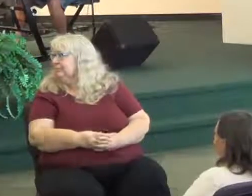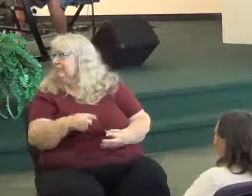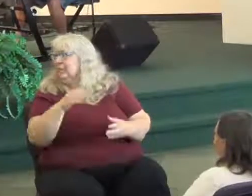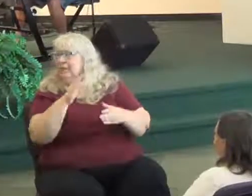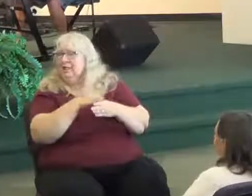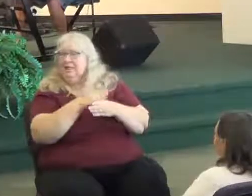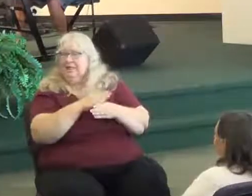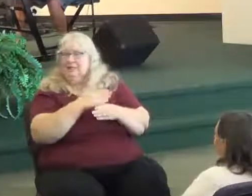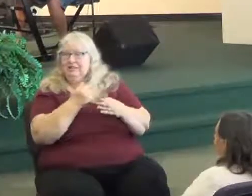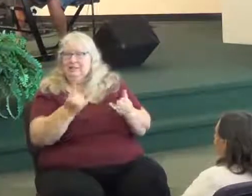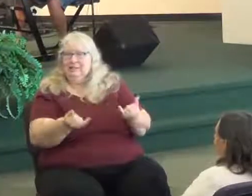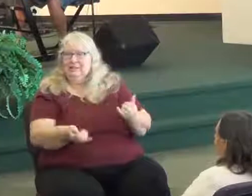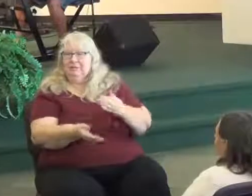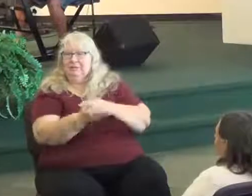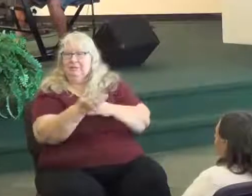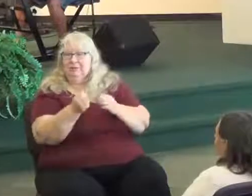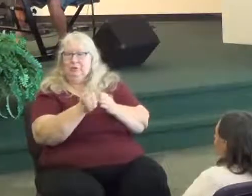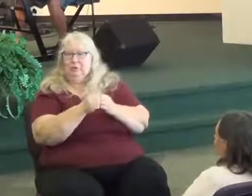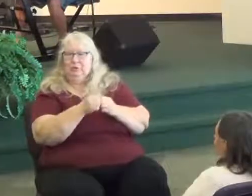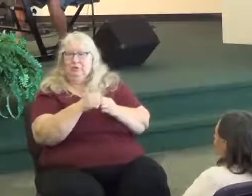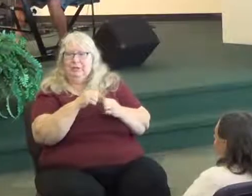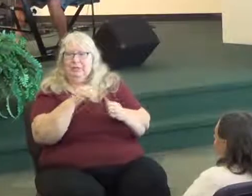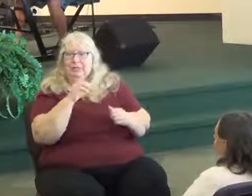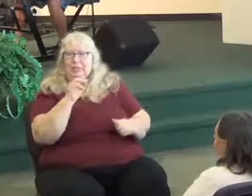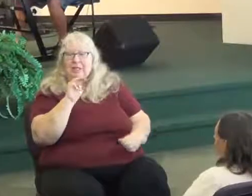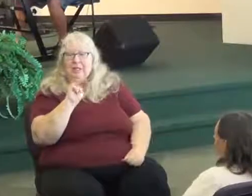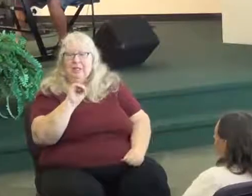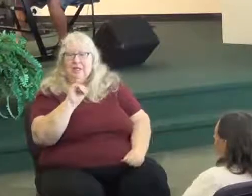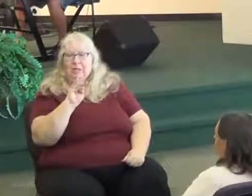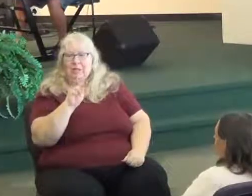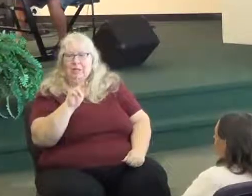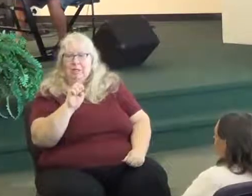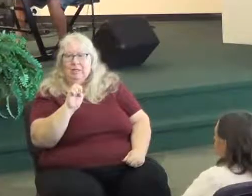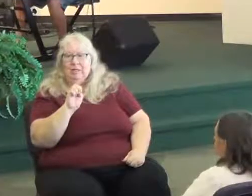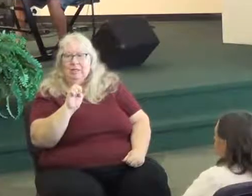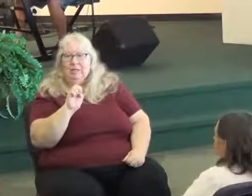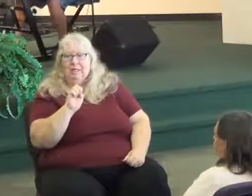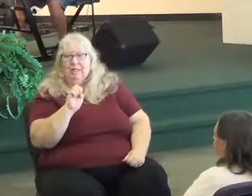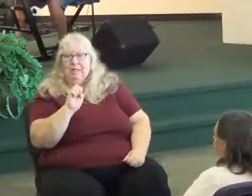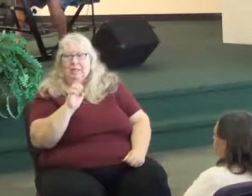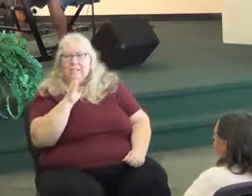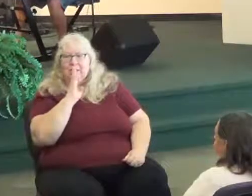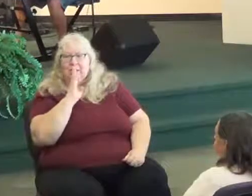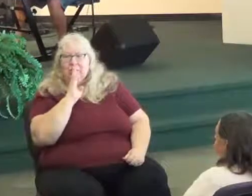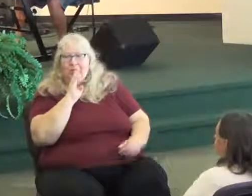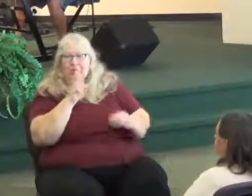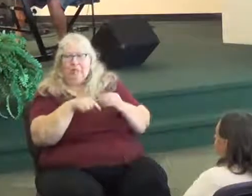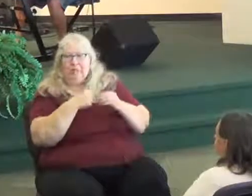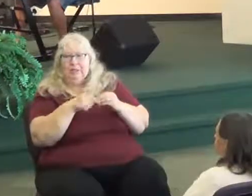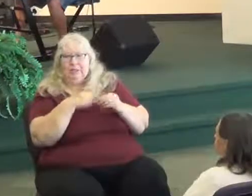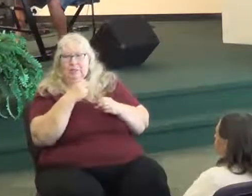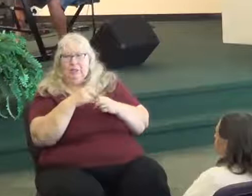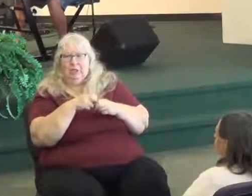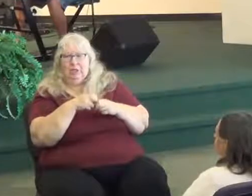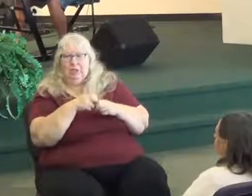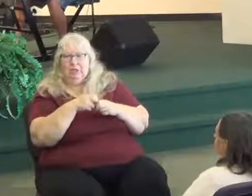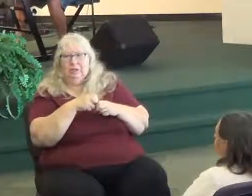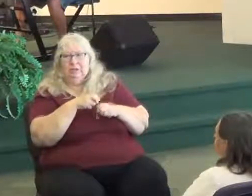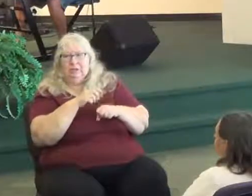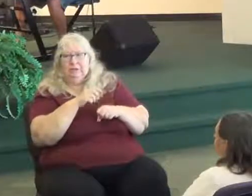shared this morning with Mike and Austin. We were talking about some hardships we've had.